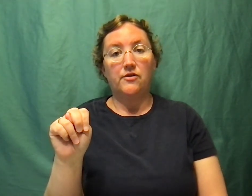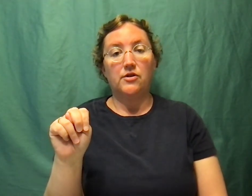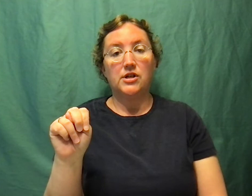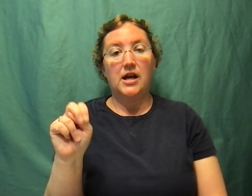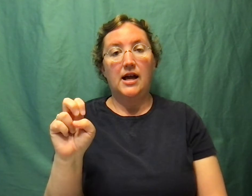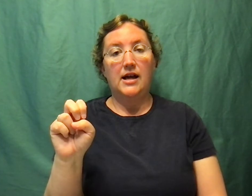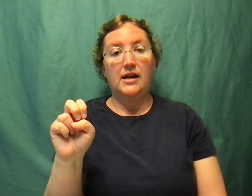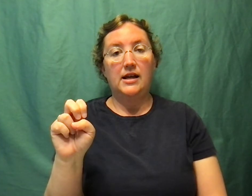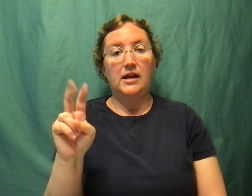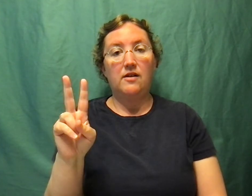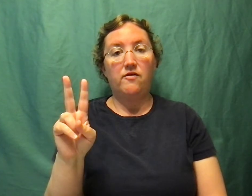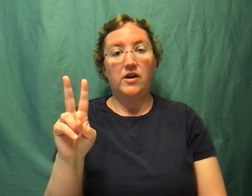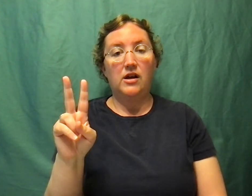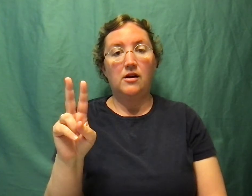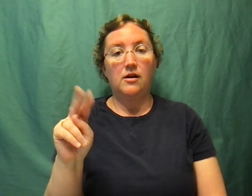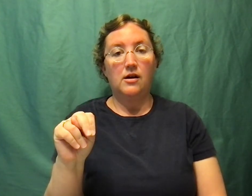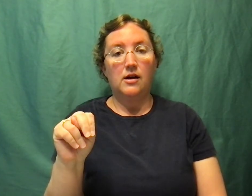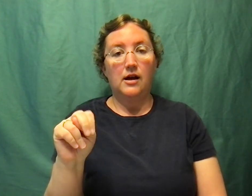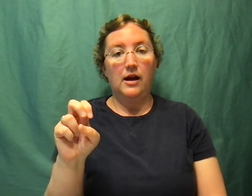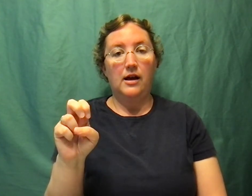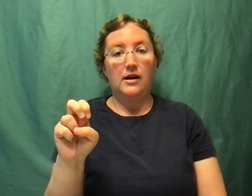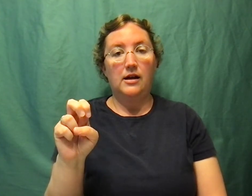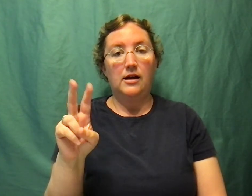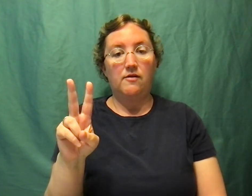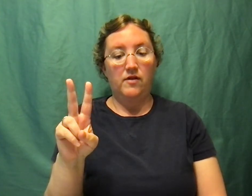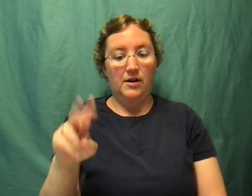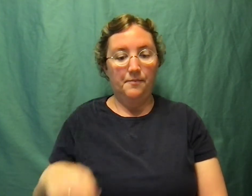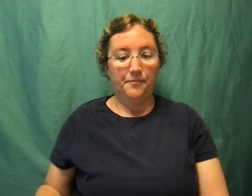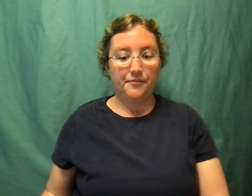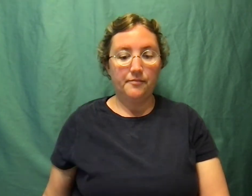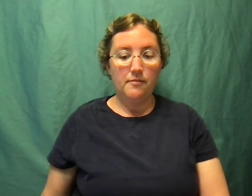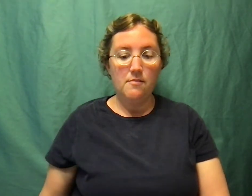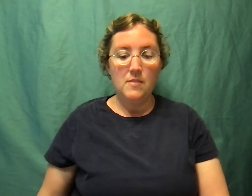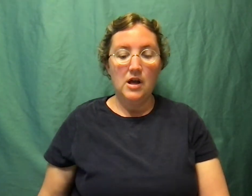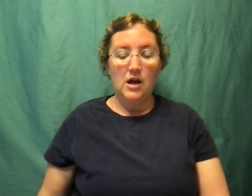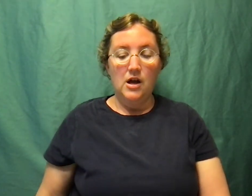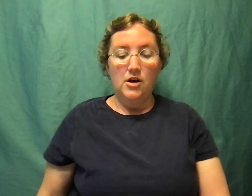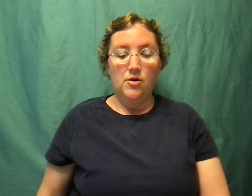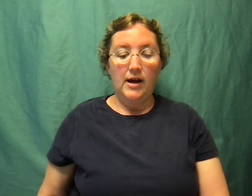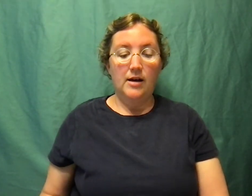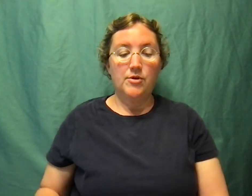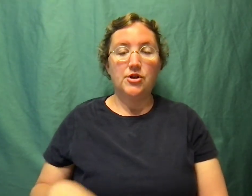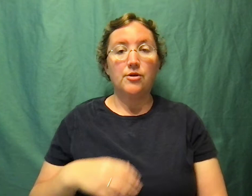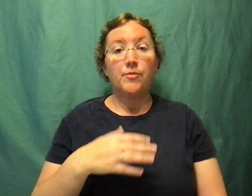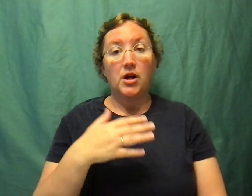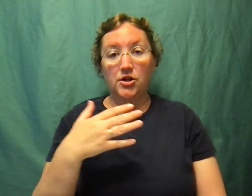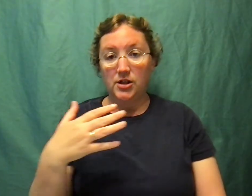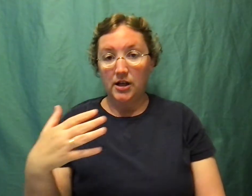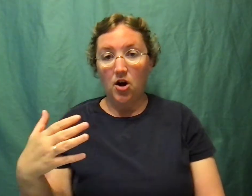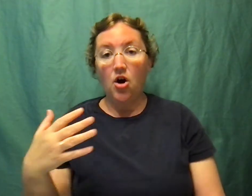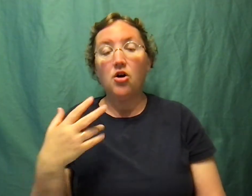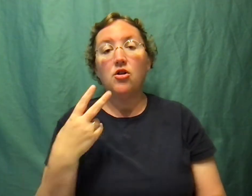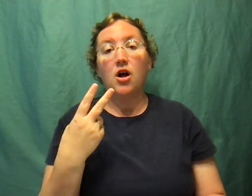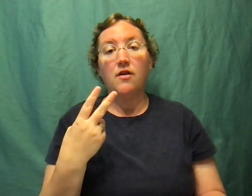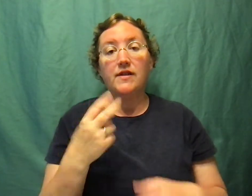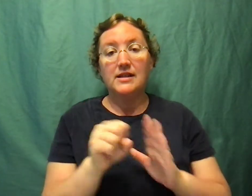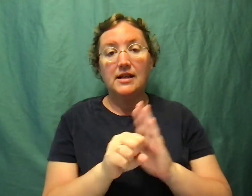version, N-E-V, N-E-V. New Hampshire, just like all of the states